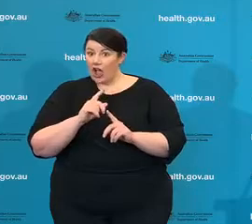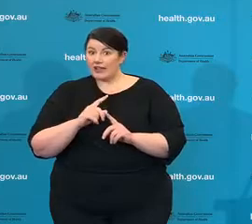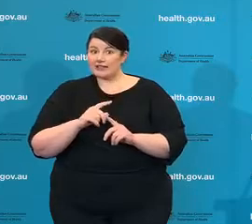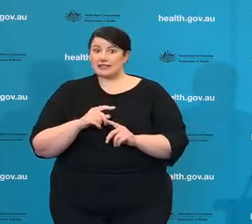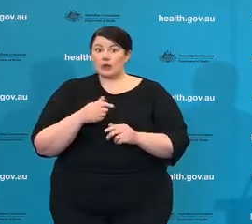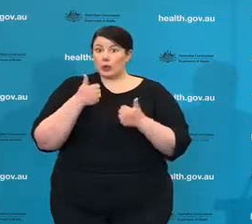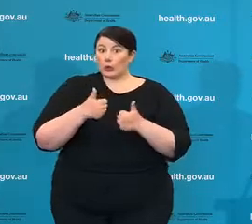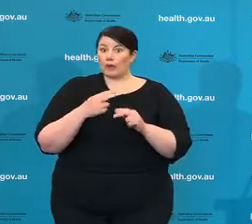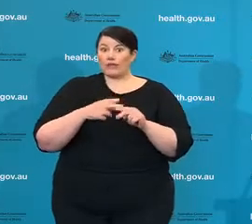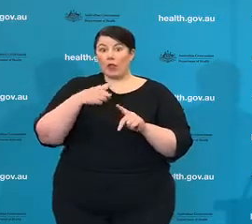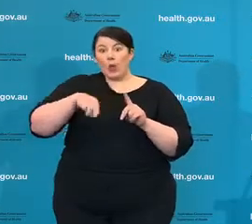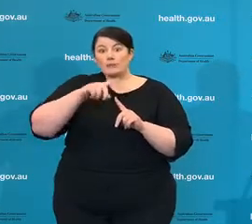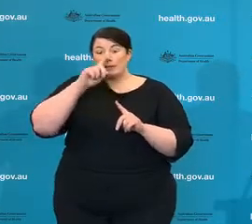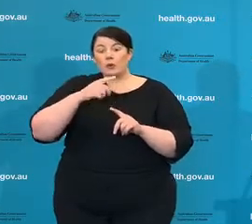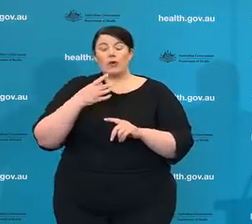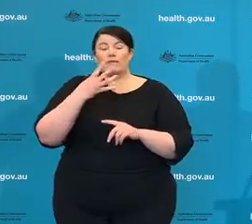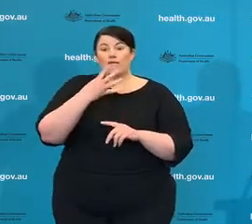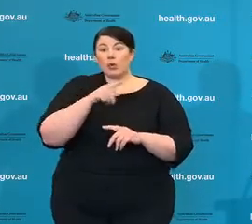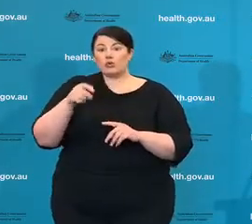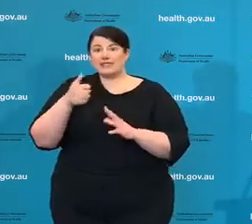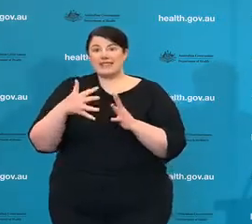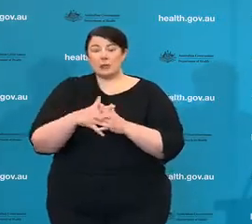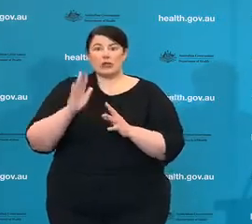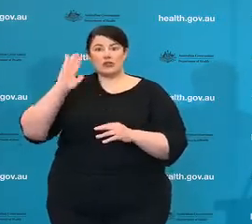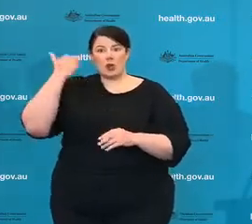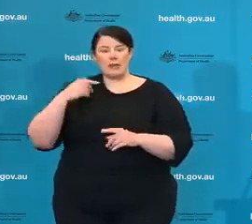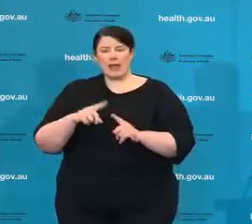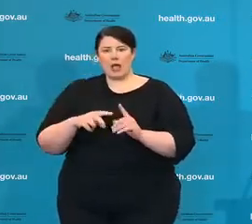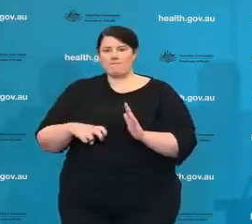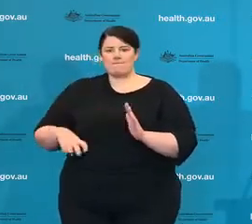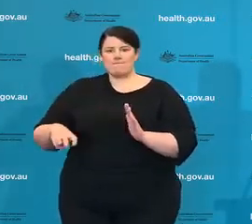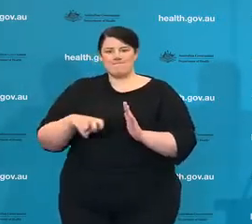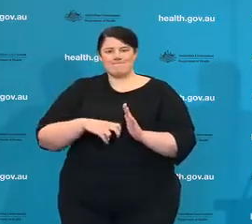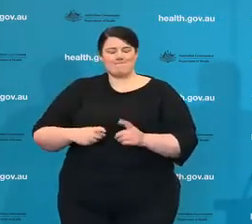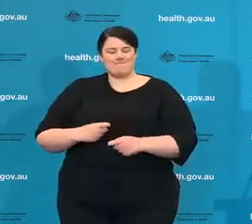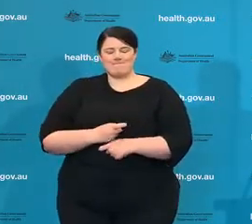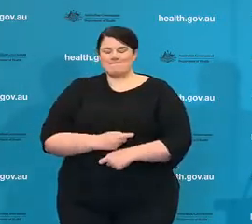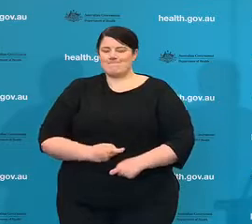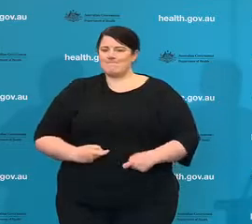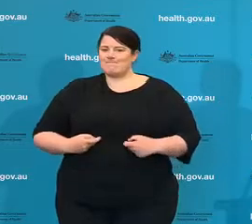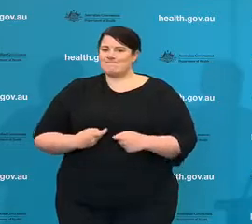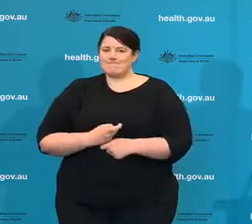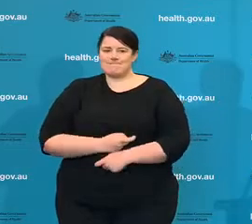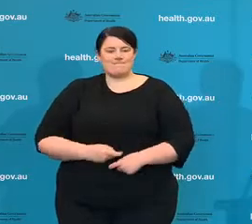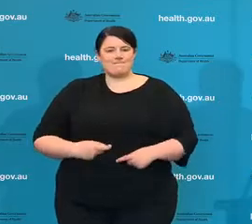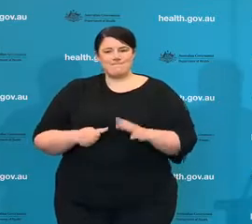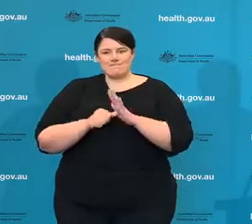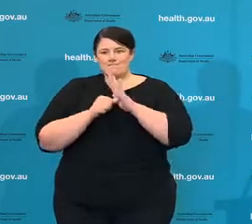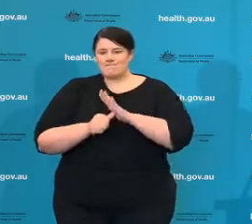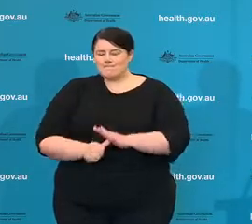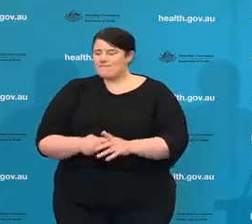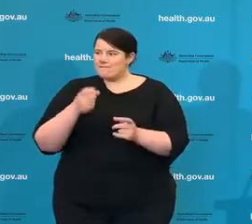ago, and for a lot of people it's not that helpful now because they are really feeling it in terms of mental health,